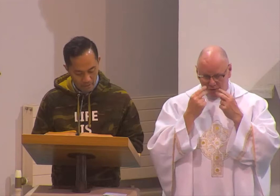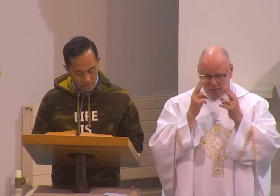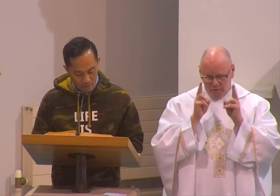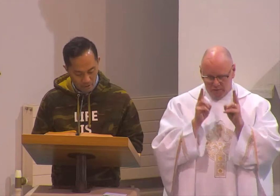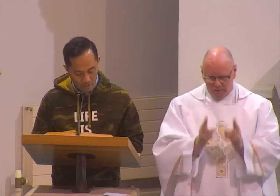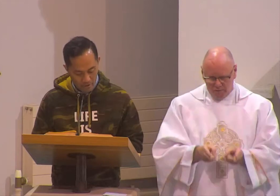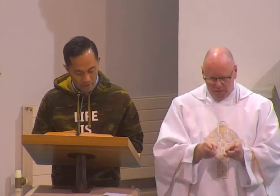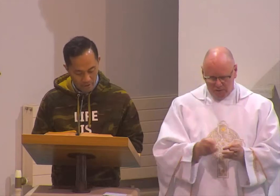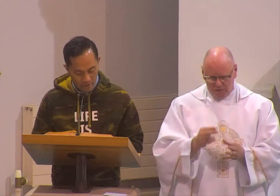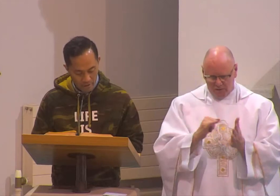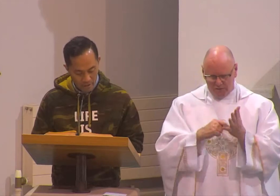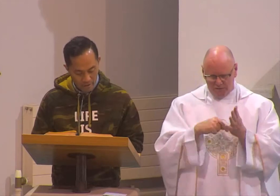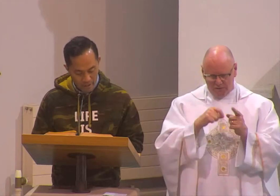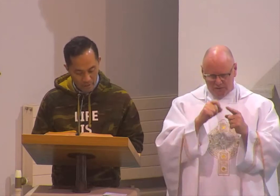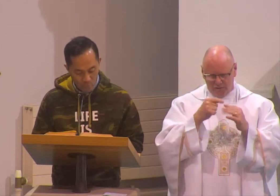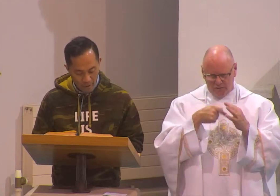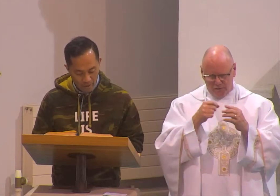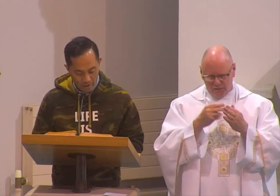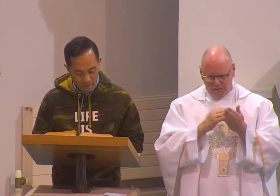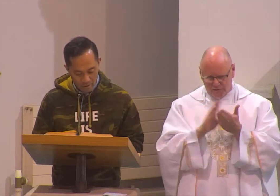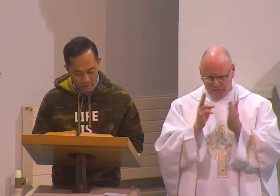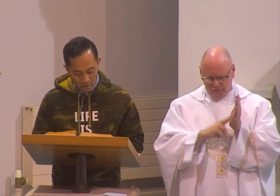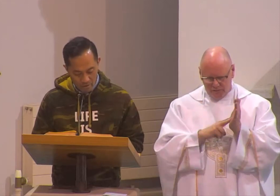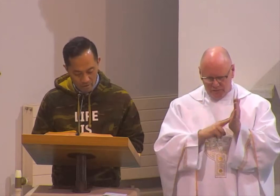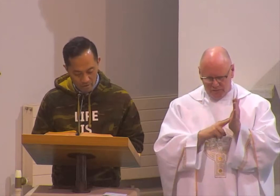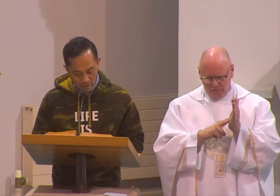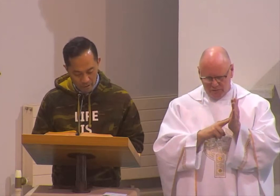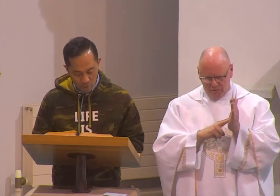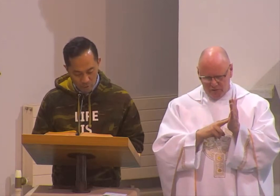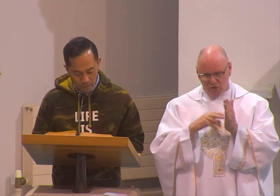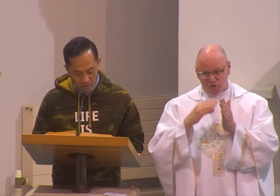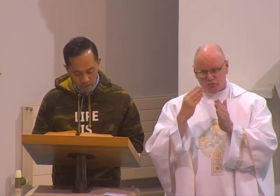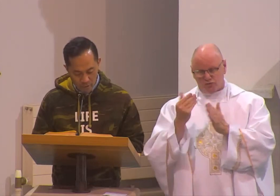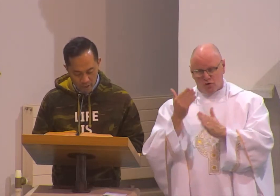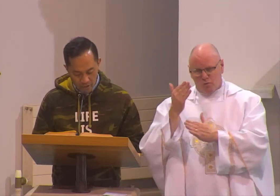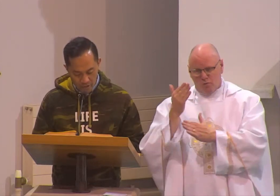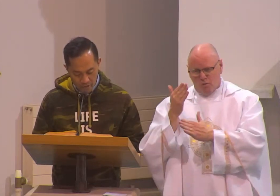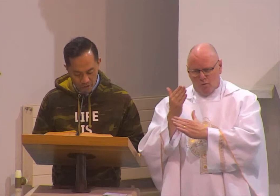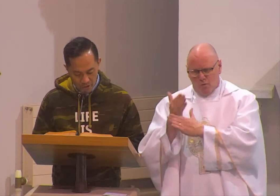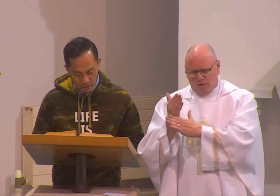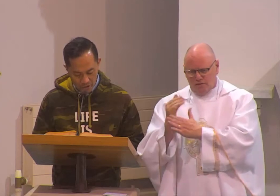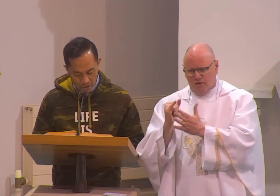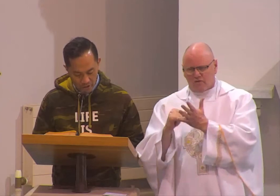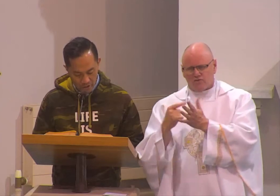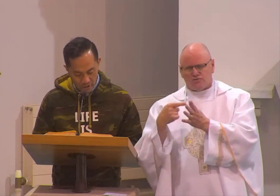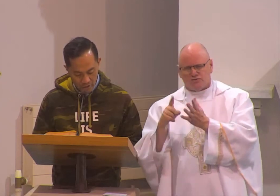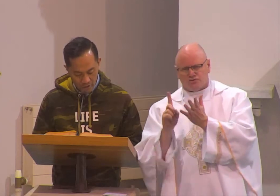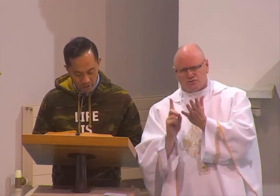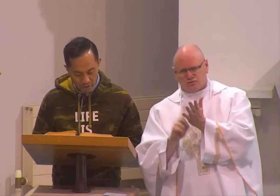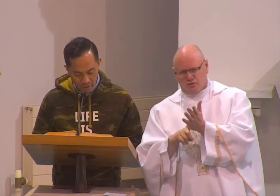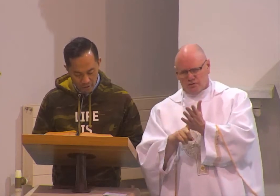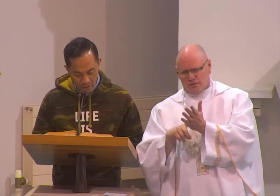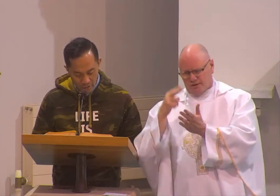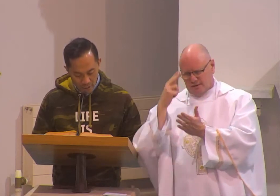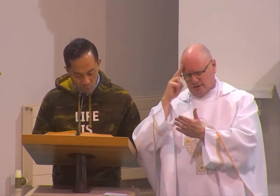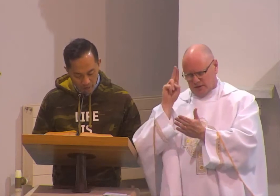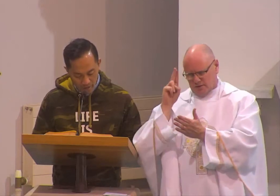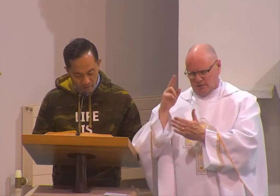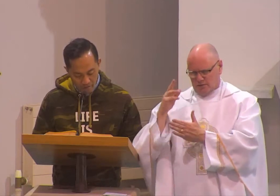Saul then worked for the total destruction of the church. He went from